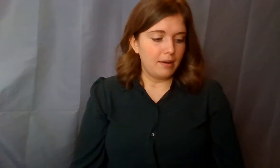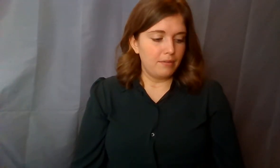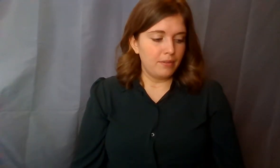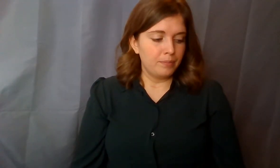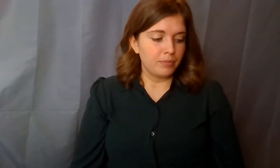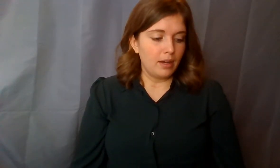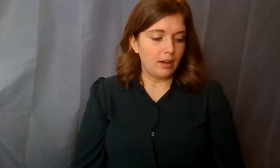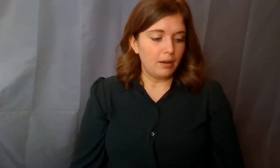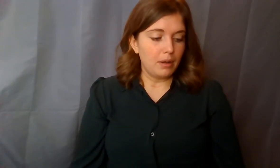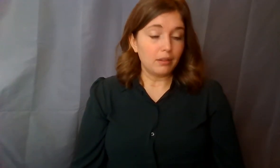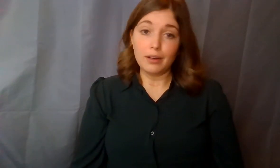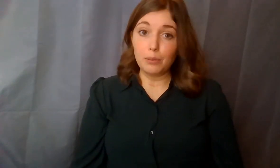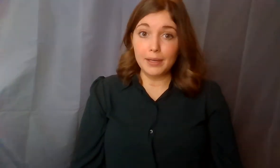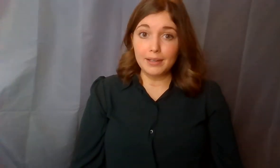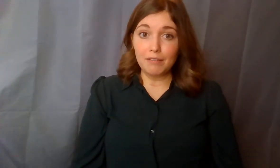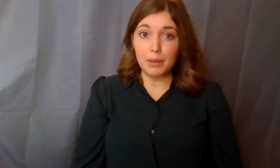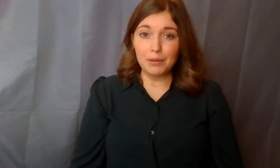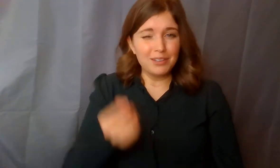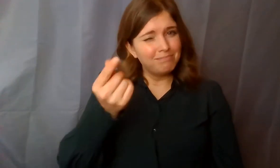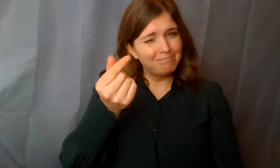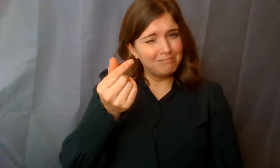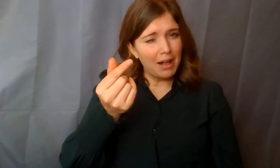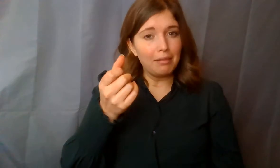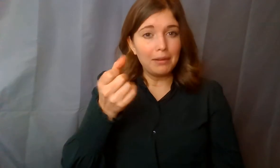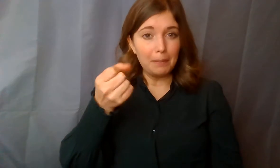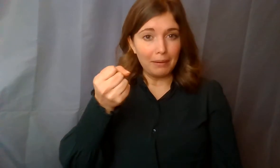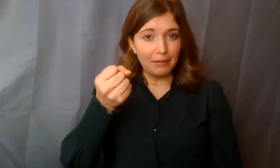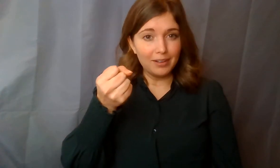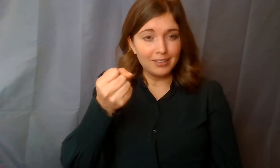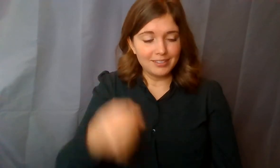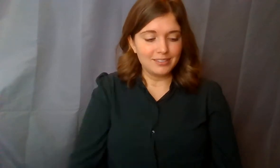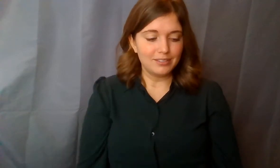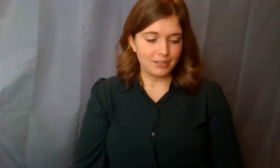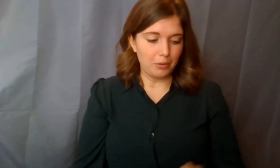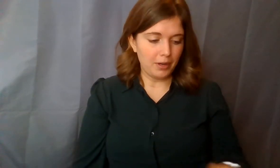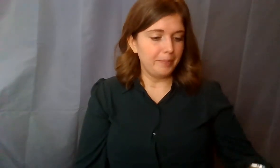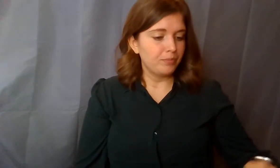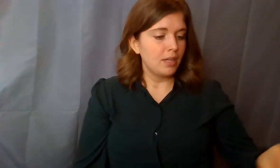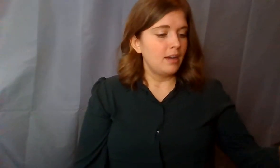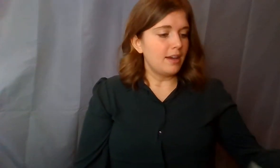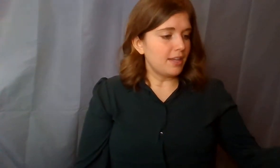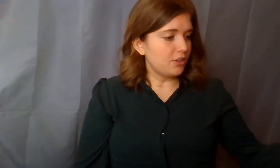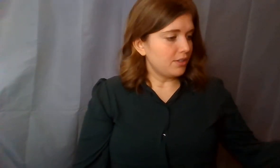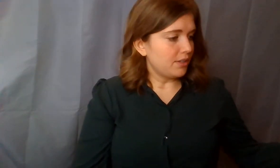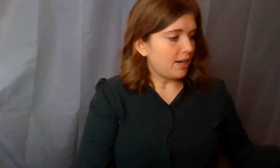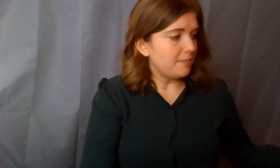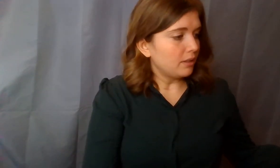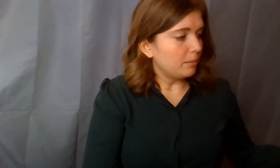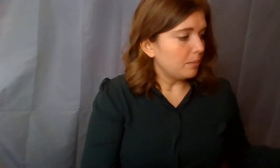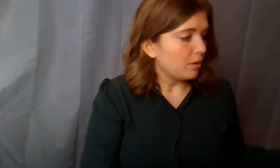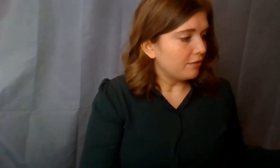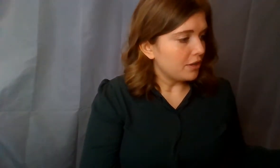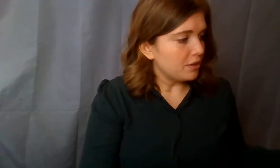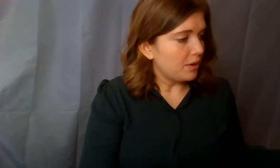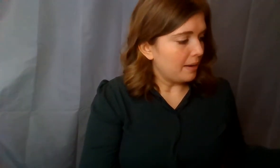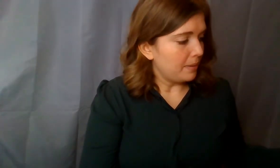have a little bit of milk, a little milk. Okay? And that's just described a little bit more for you on